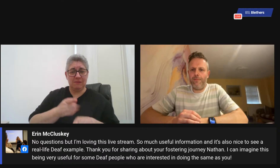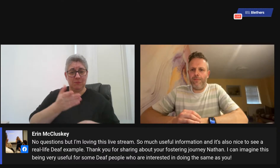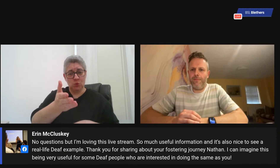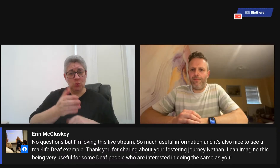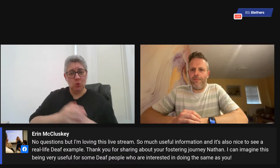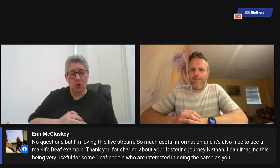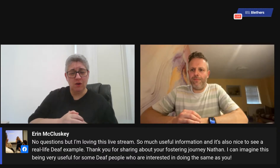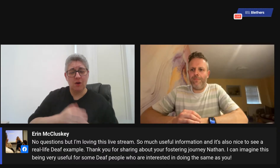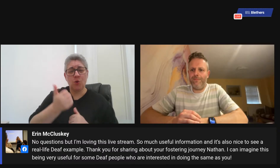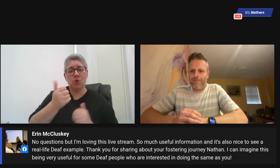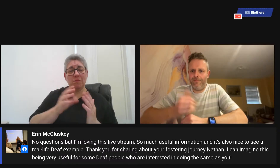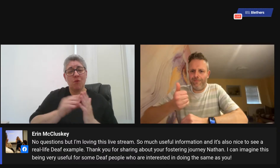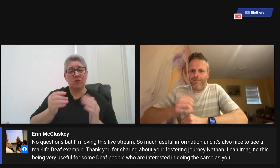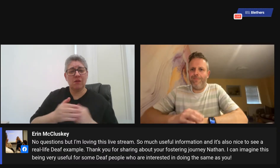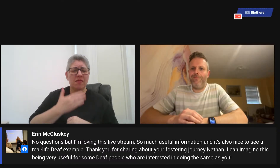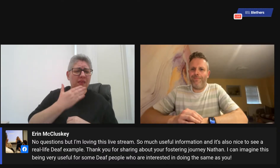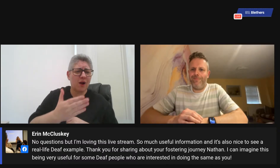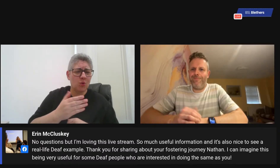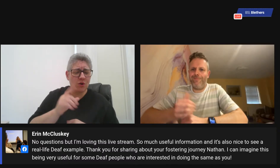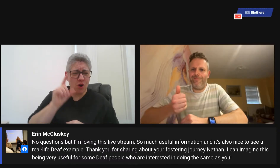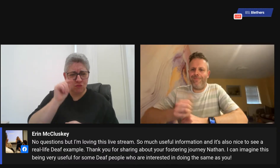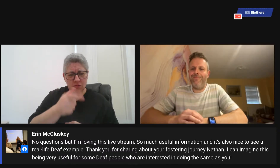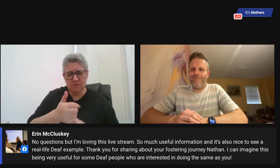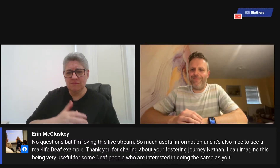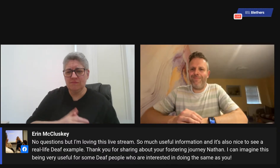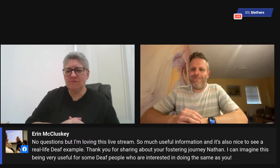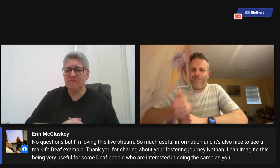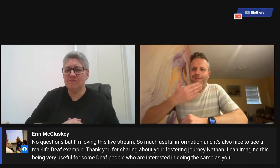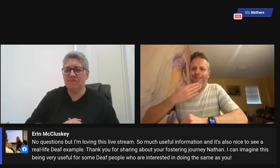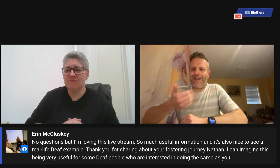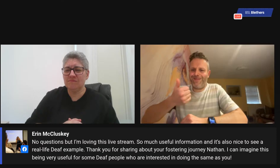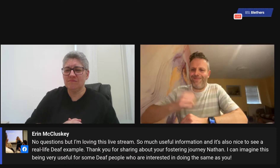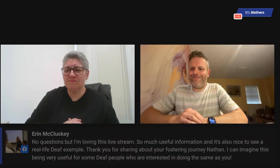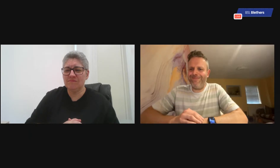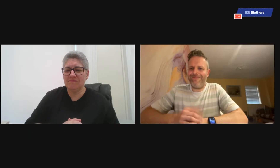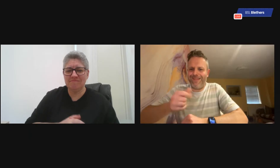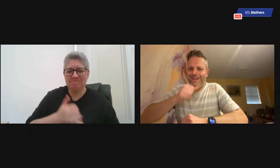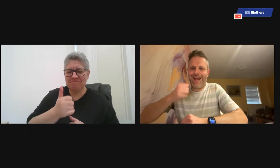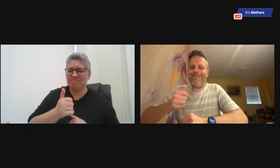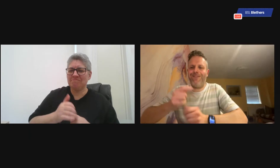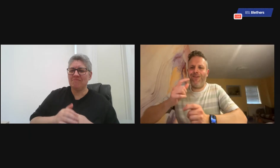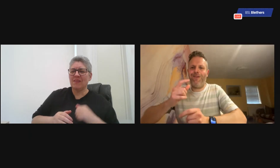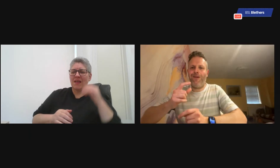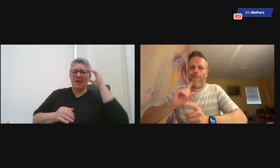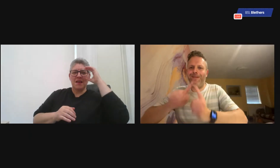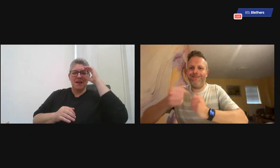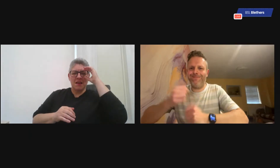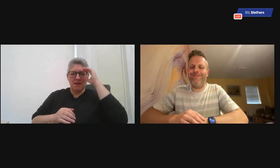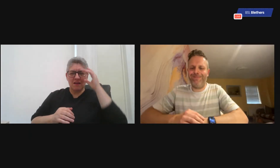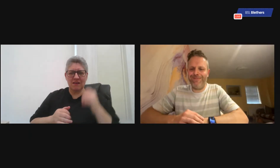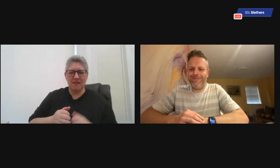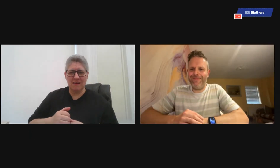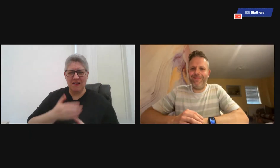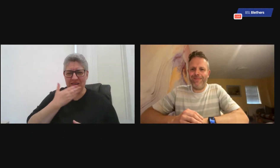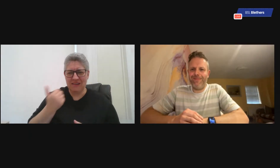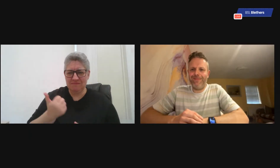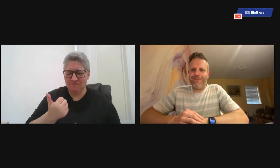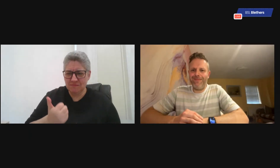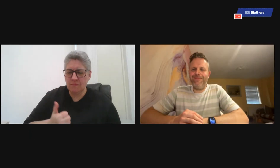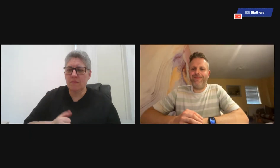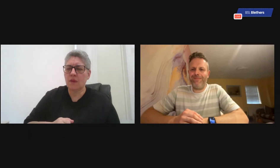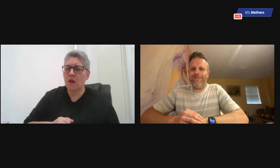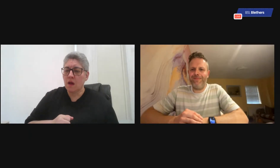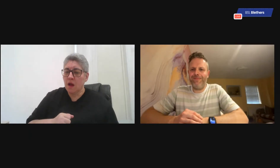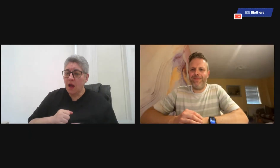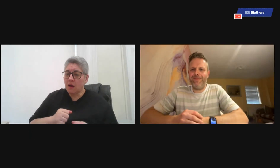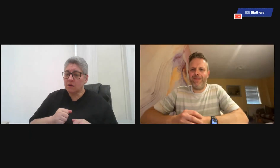useful for some deaf people who are interested in doing the same as you. Thank you for that current comment, Erin. Thank you. Oh, thank you, Erin.